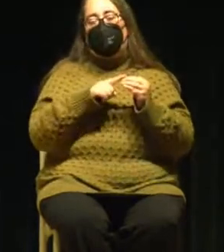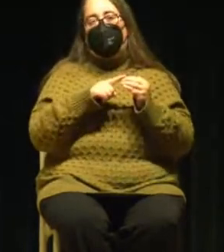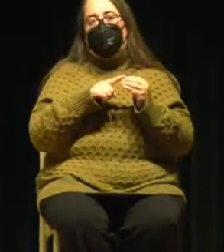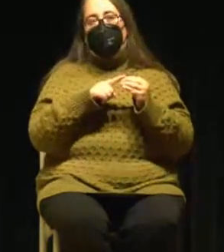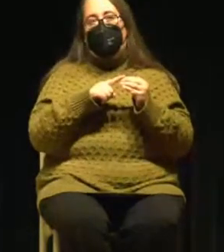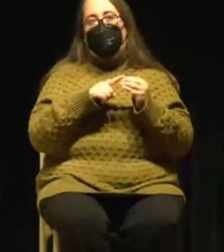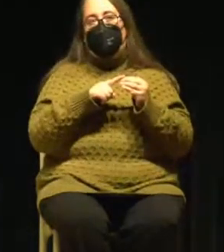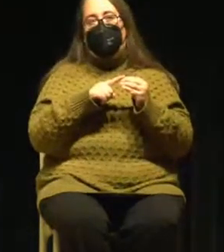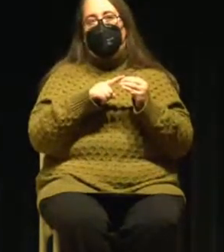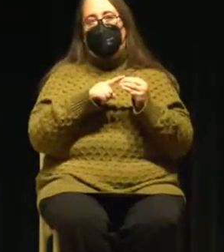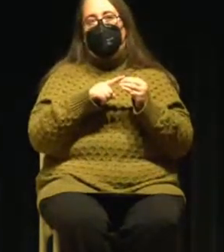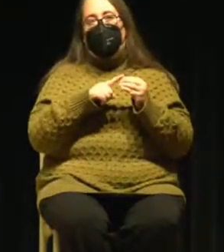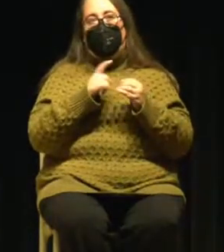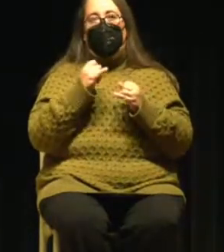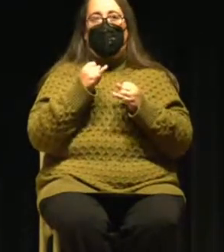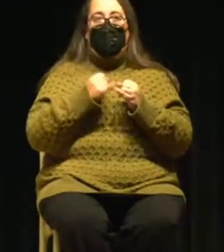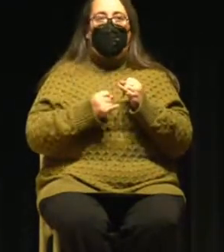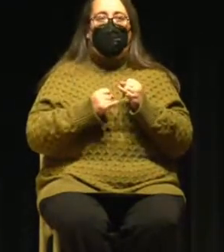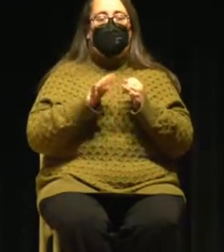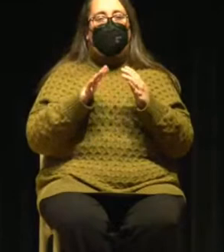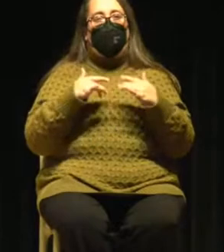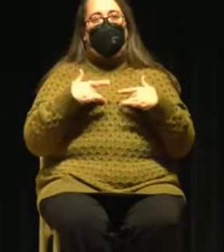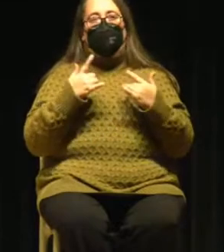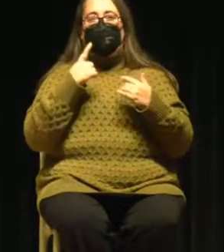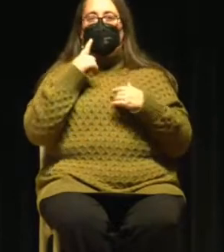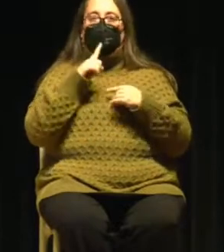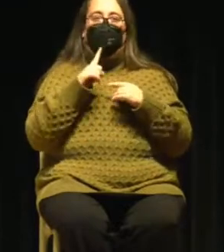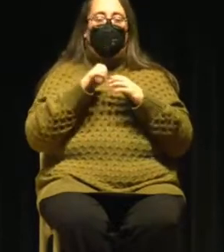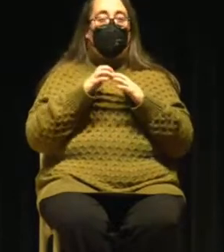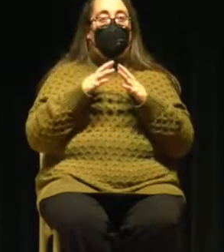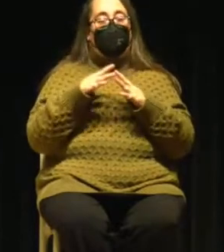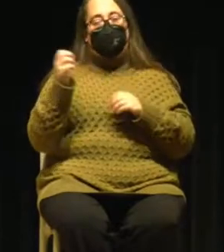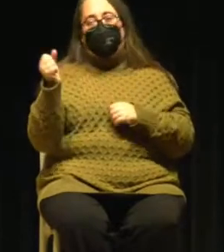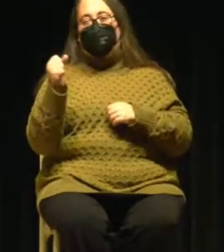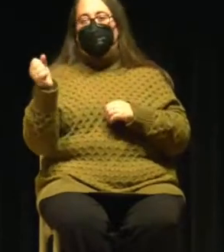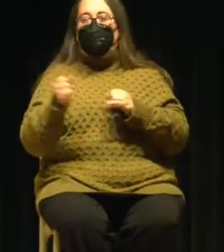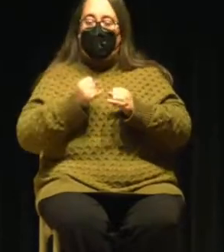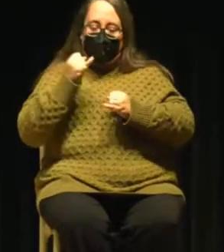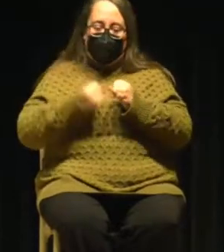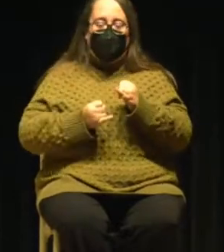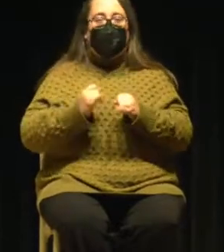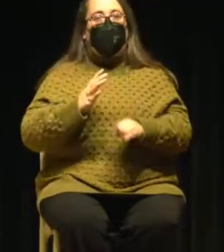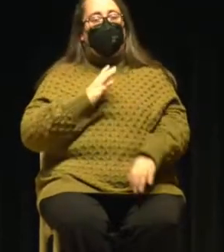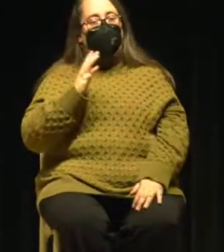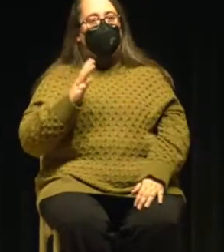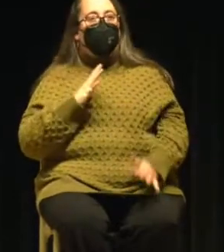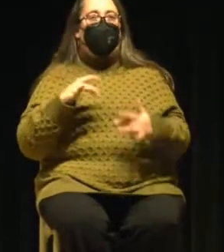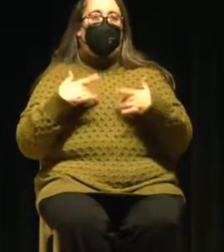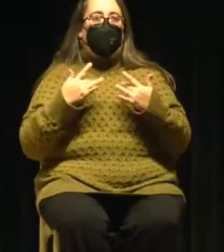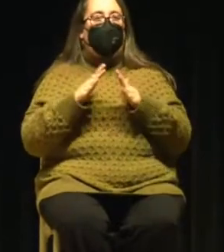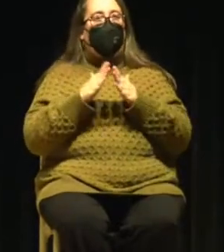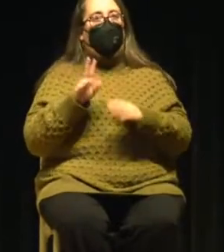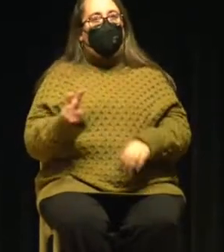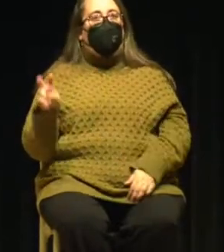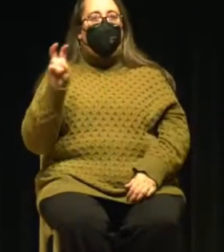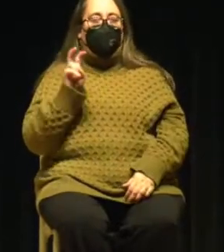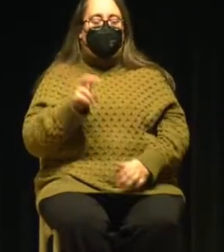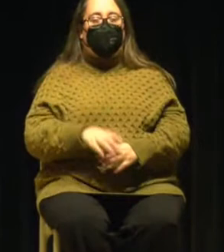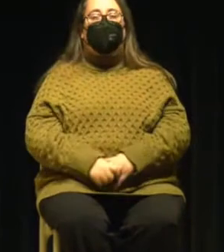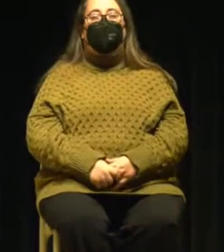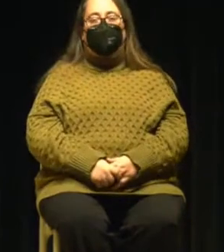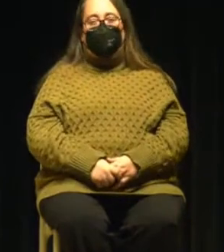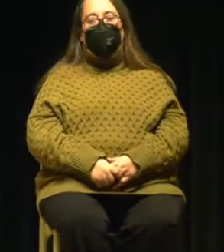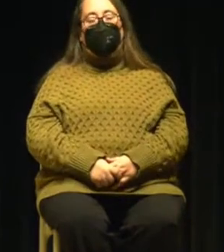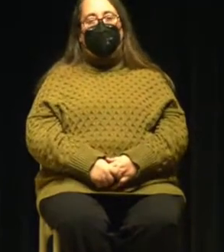is the last of your kind of events for the launch. Yeah. You've hung in the last official event of the book tour. And, you